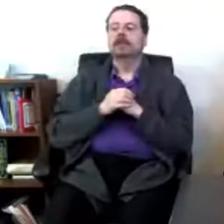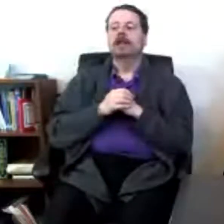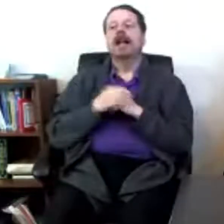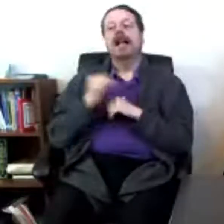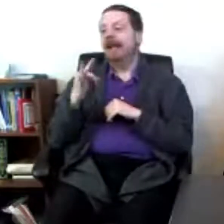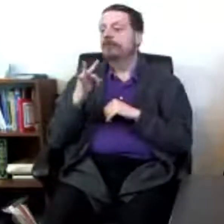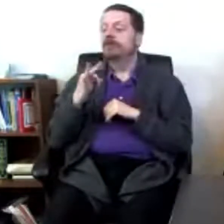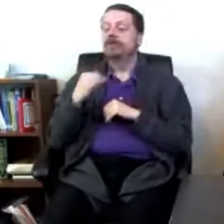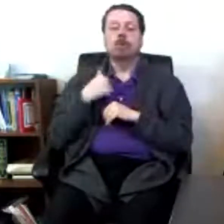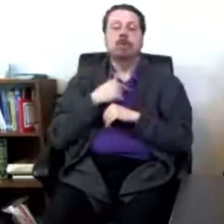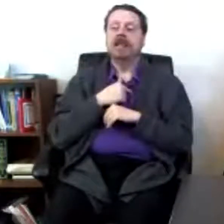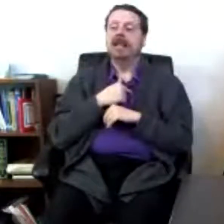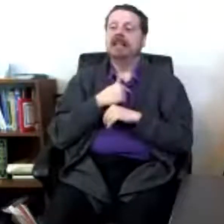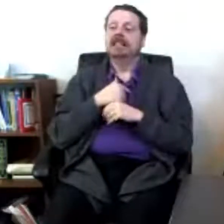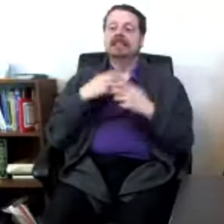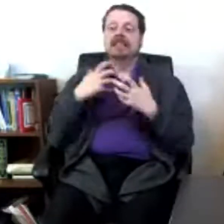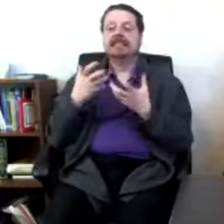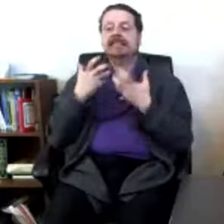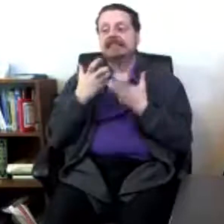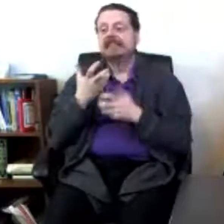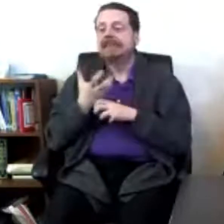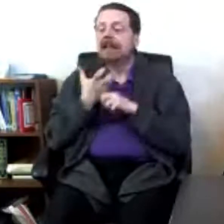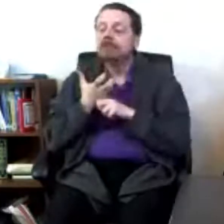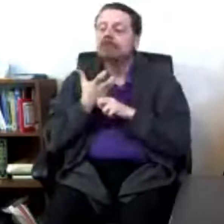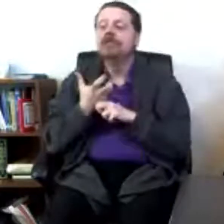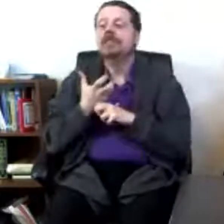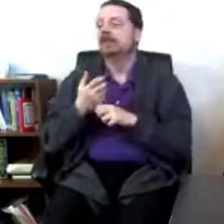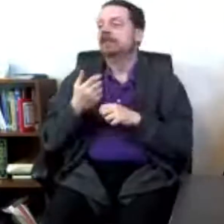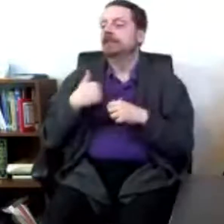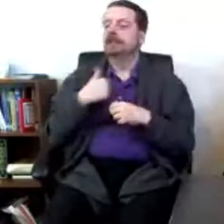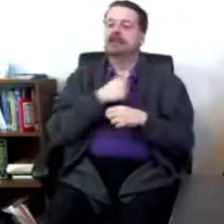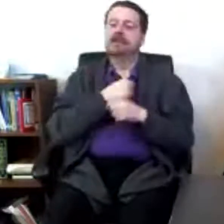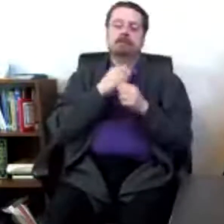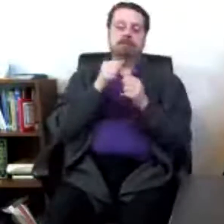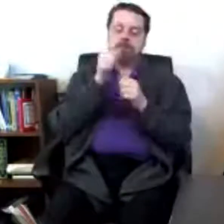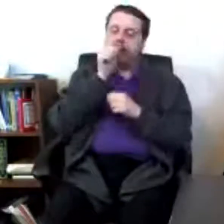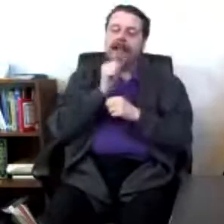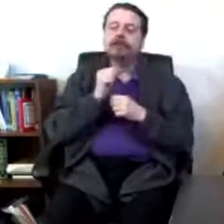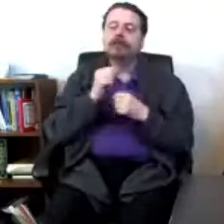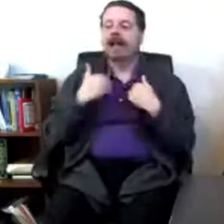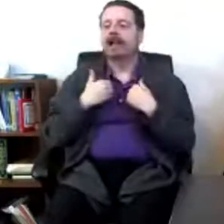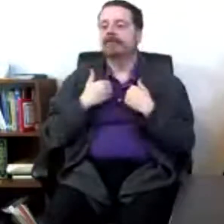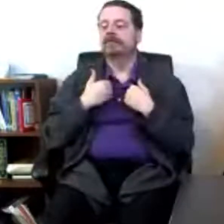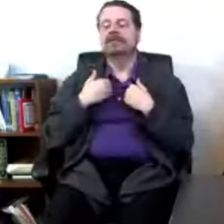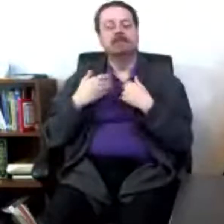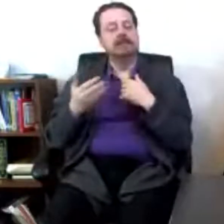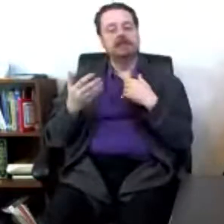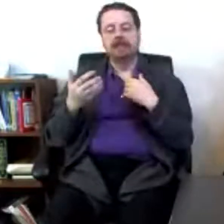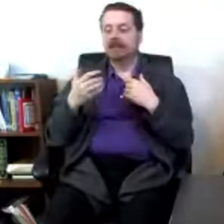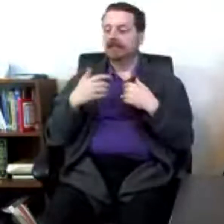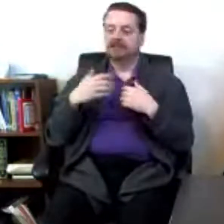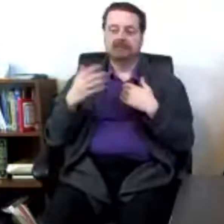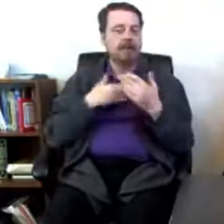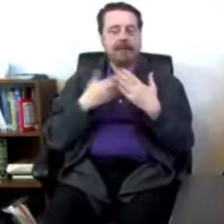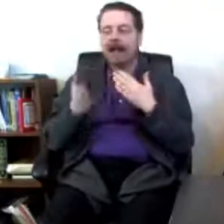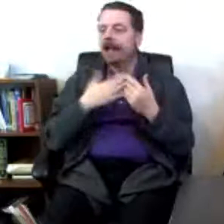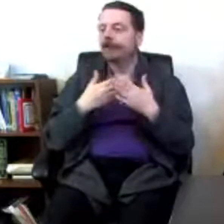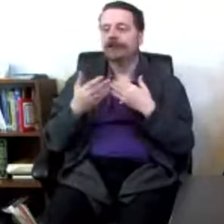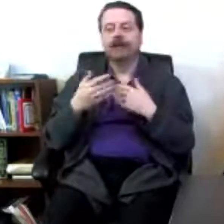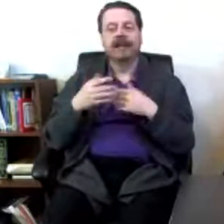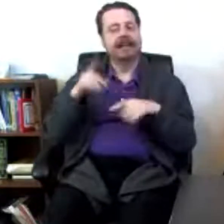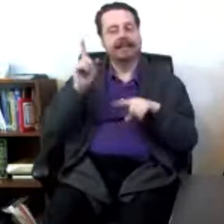we are desperate or we are patient. We have no way out of hellfire.